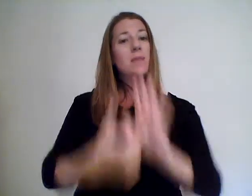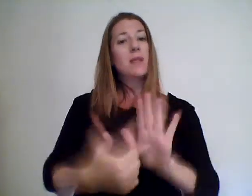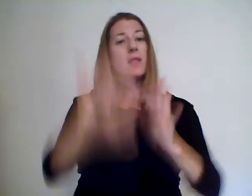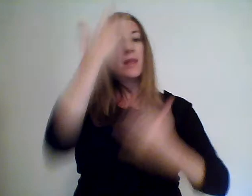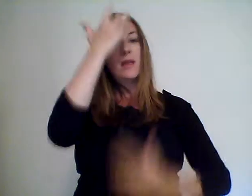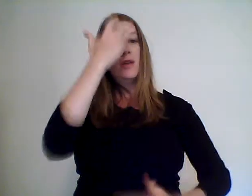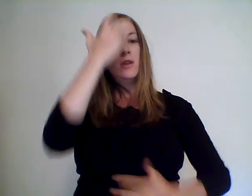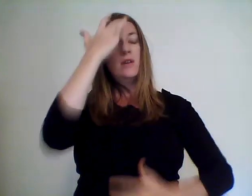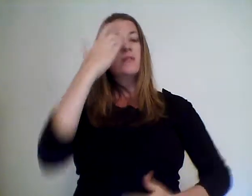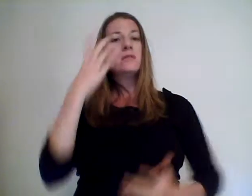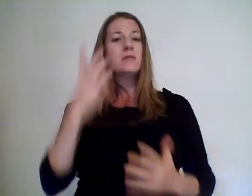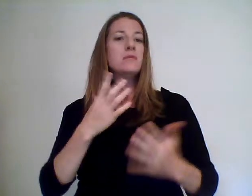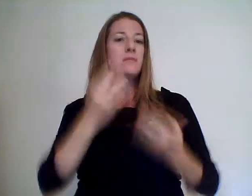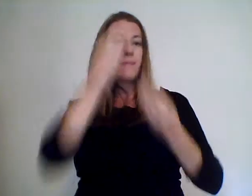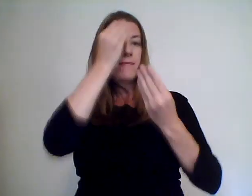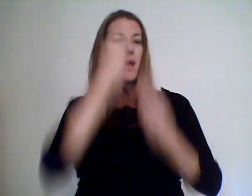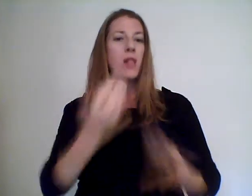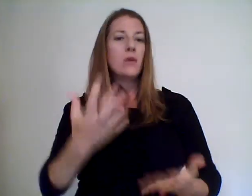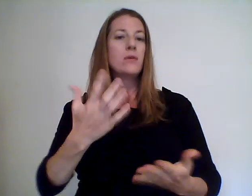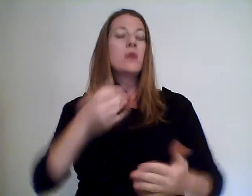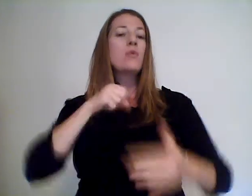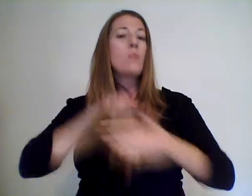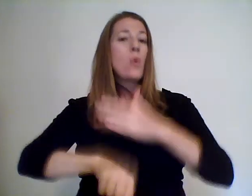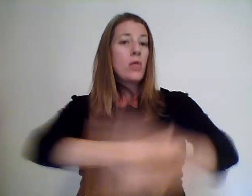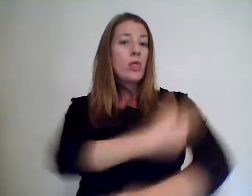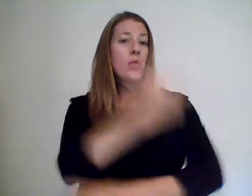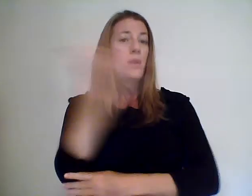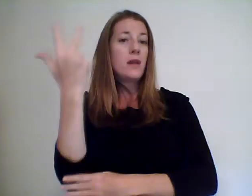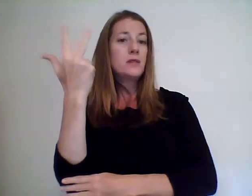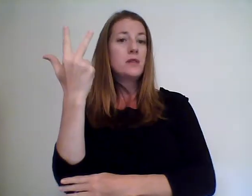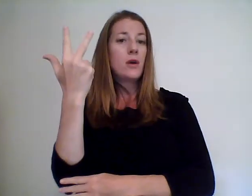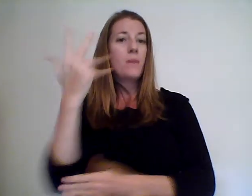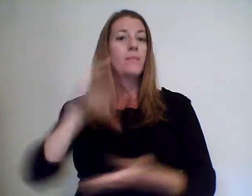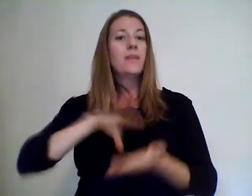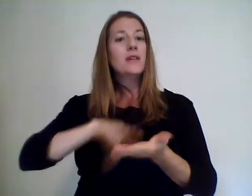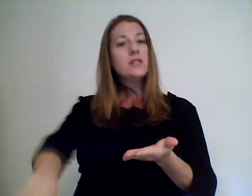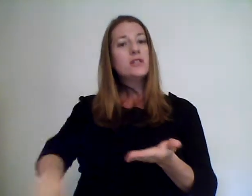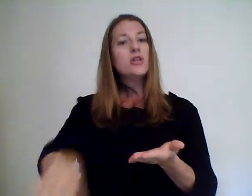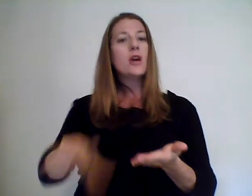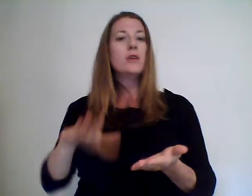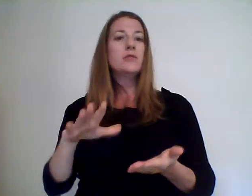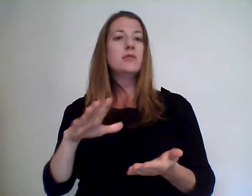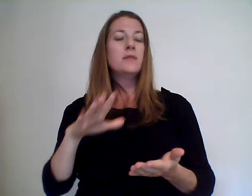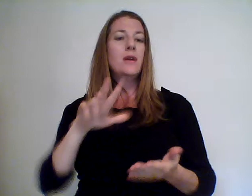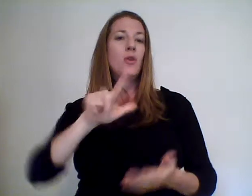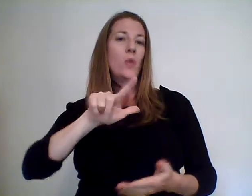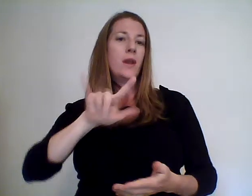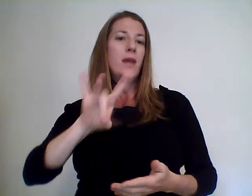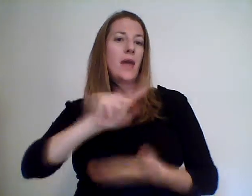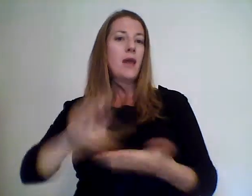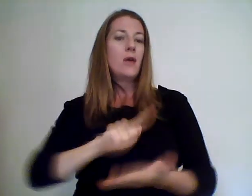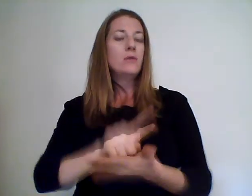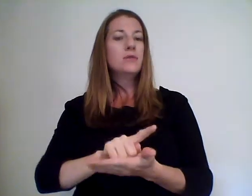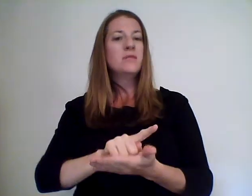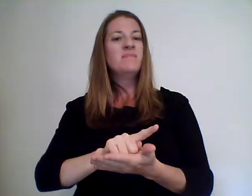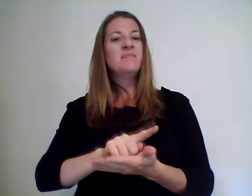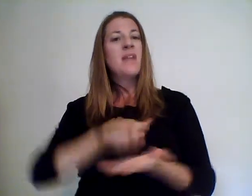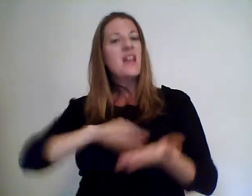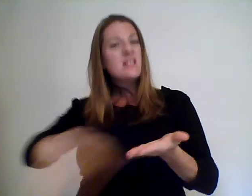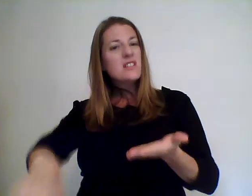Jason was born 3 days ago. He was discharged at 28 hours. At discharge, he was noted to be mildly jaundiced. Level was